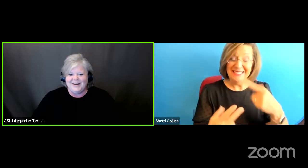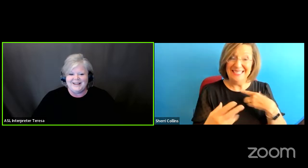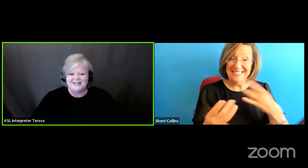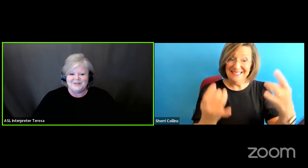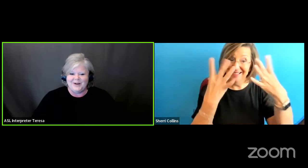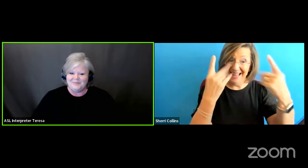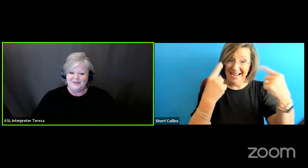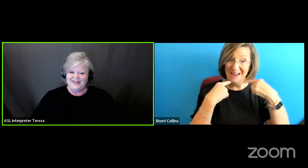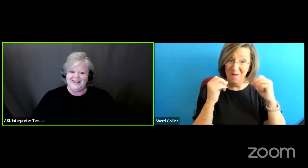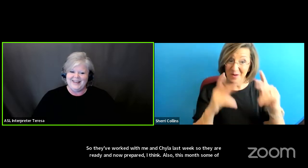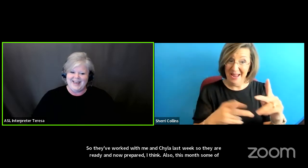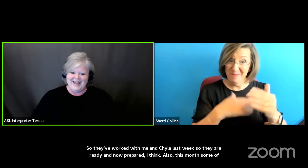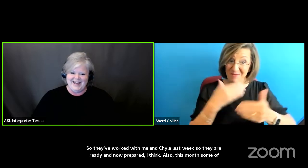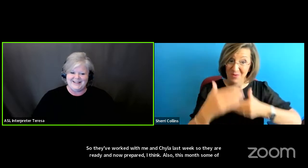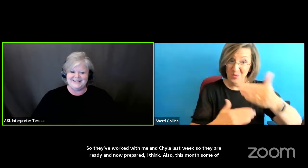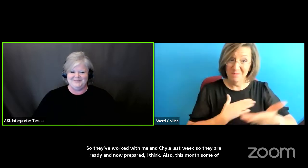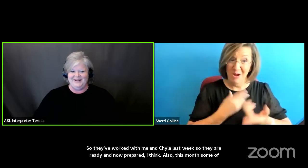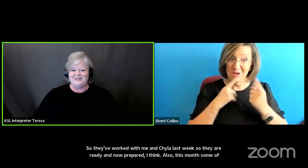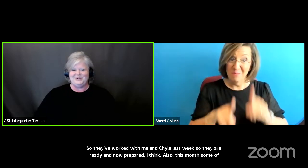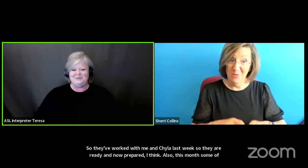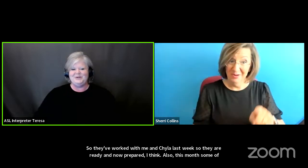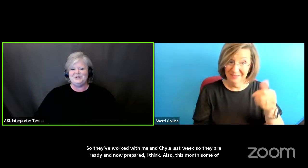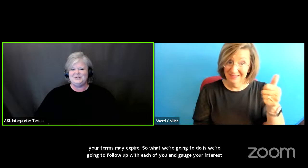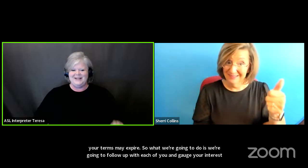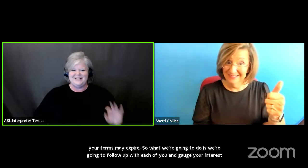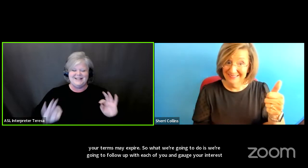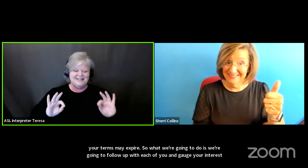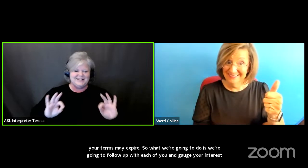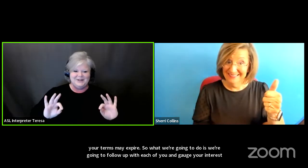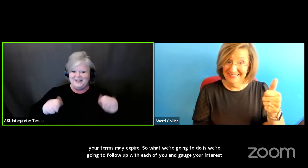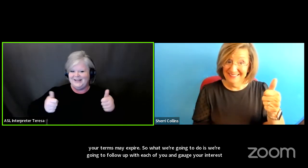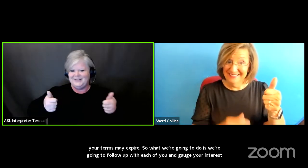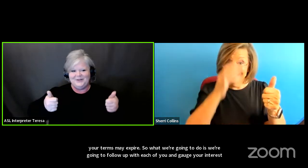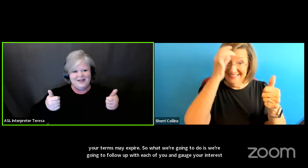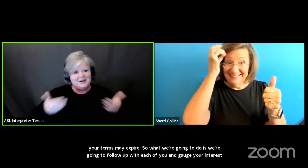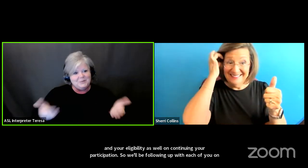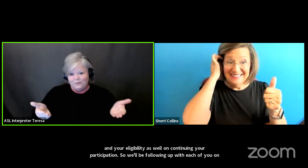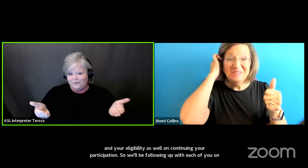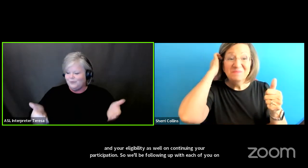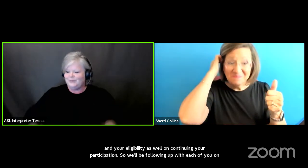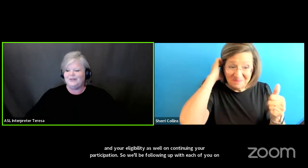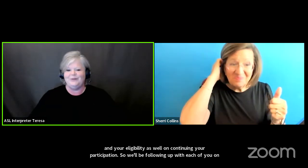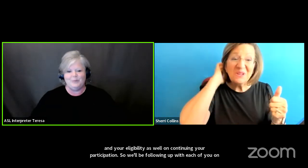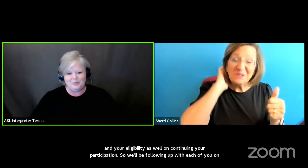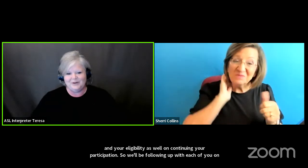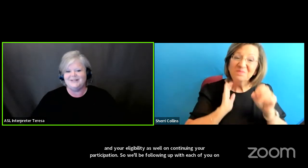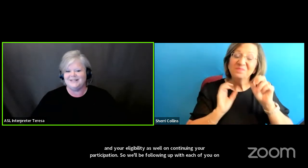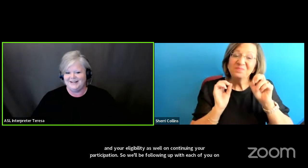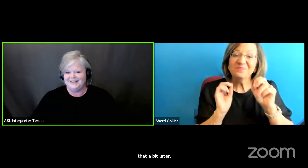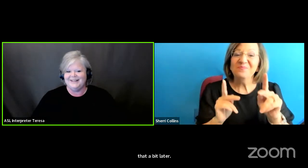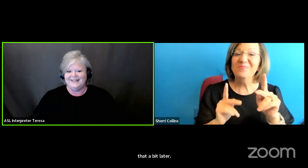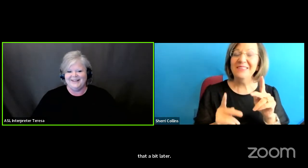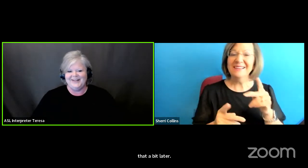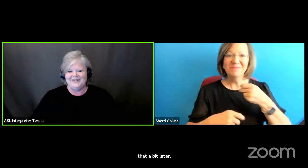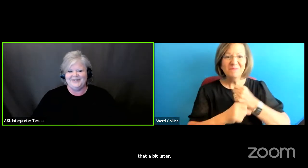All right, so I'm looking at my interpreter, Teresa. Is it okay to go ahead and move forward with the